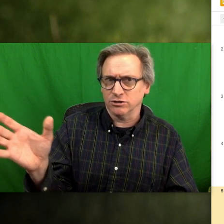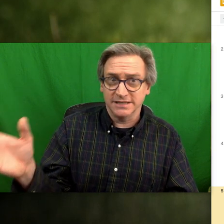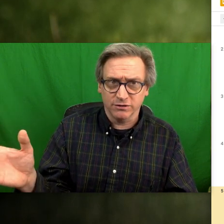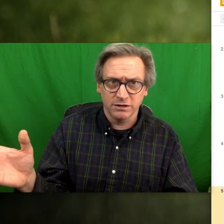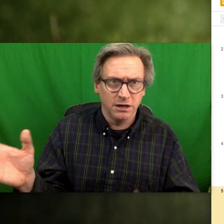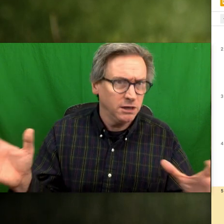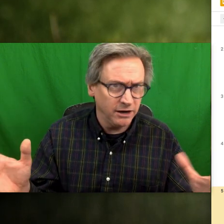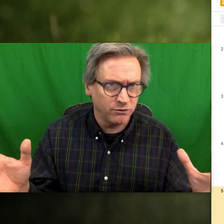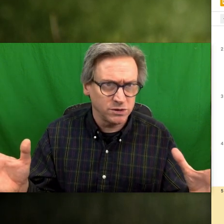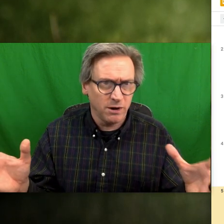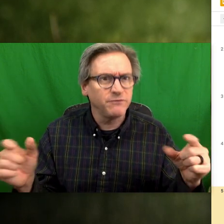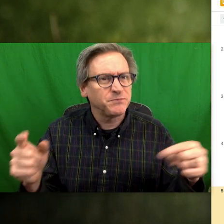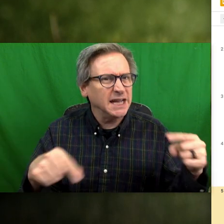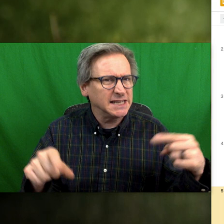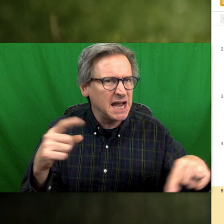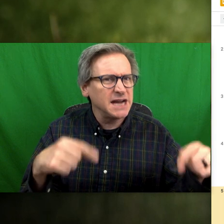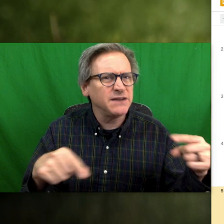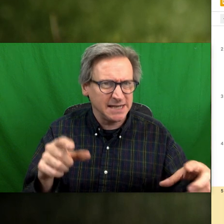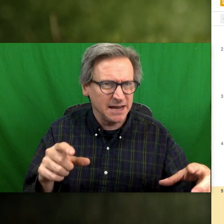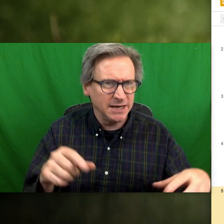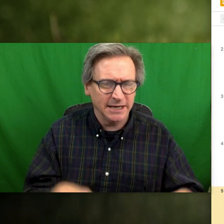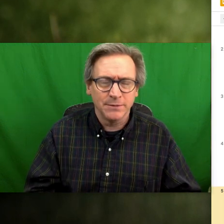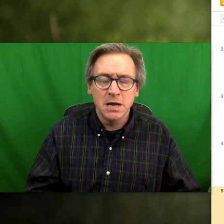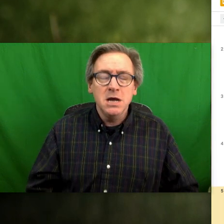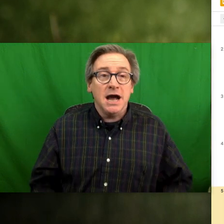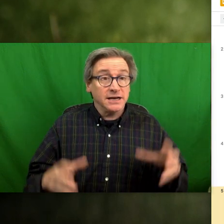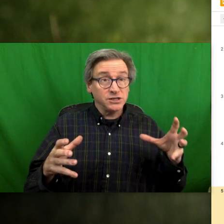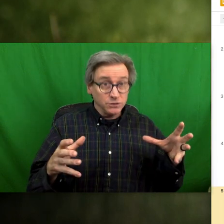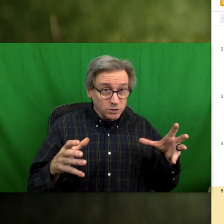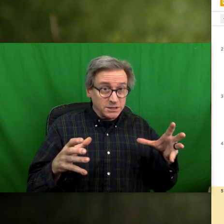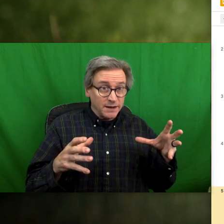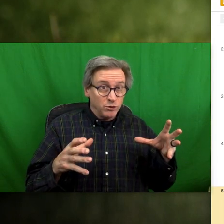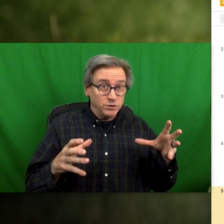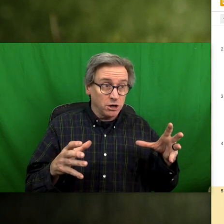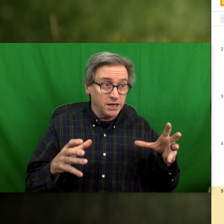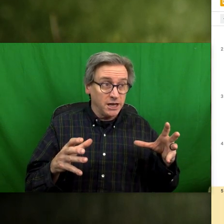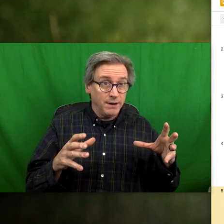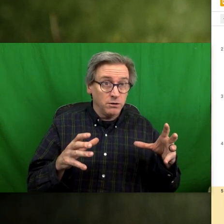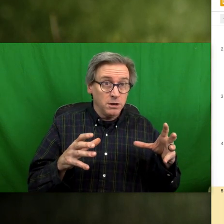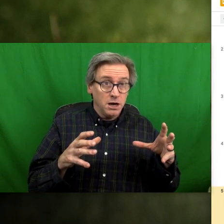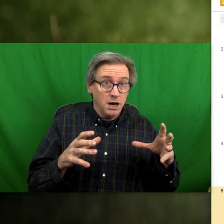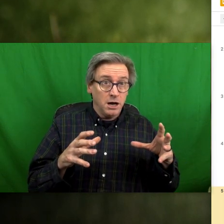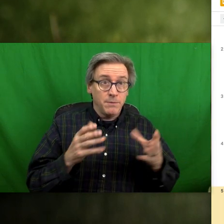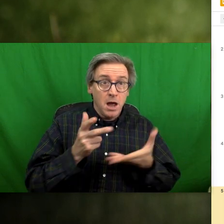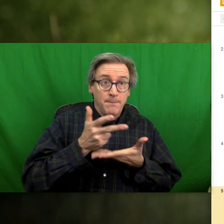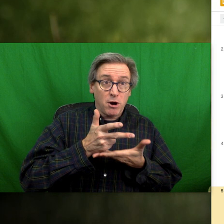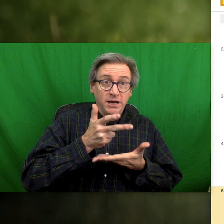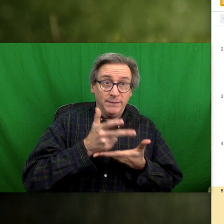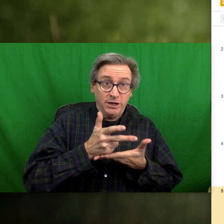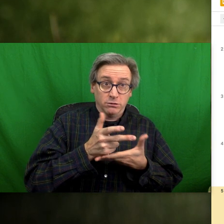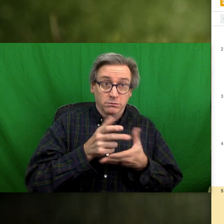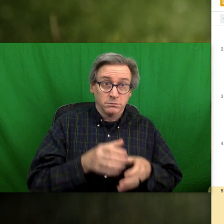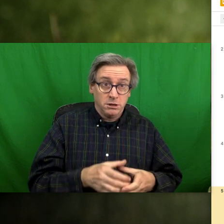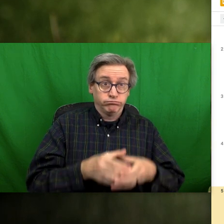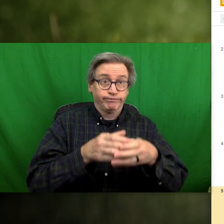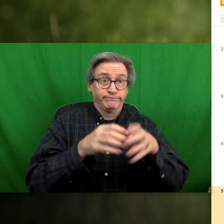character is different, and it throws you off. It's kind of that same idea. I had a student one time who was talking about a parking